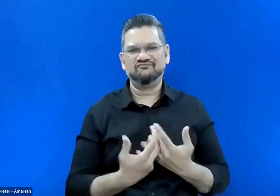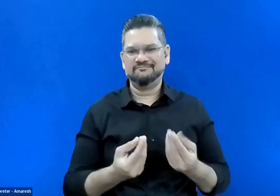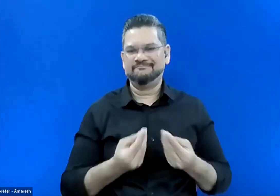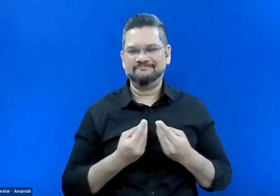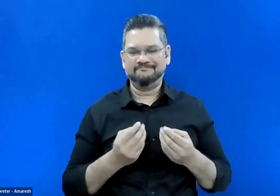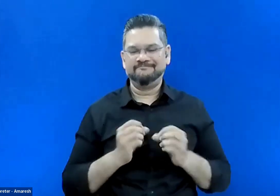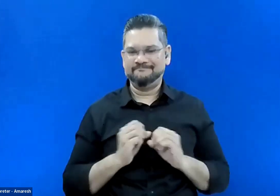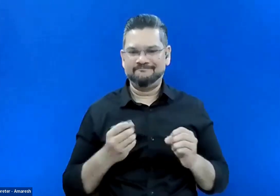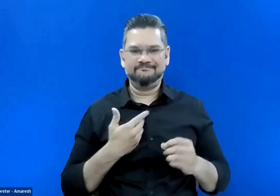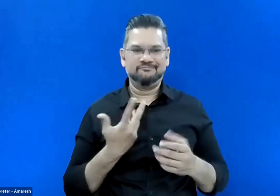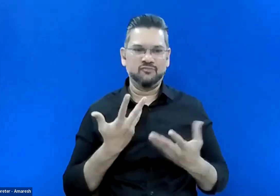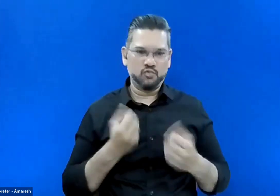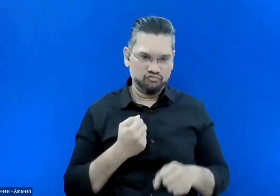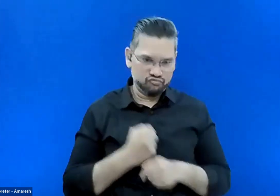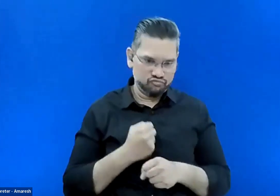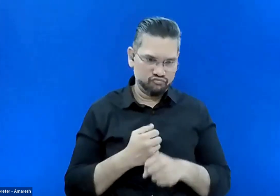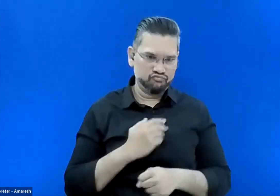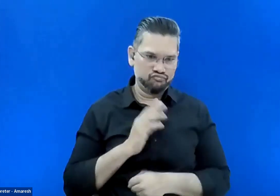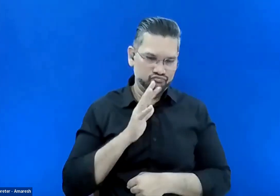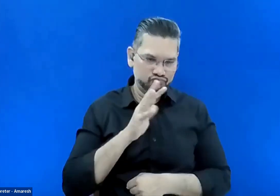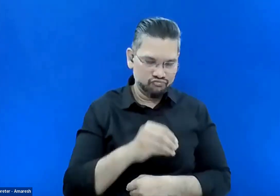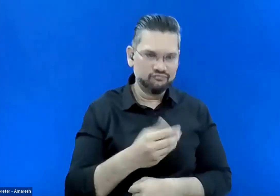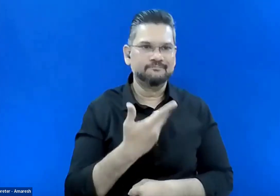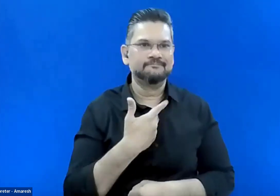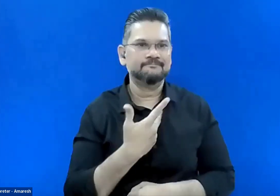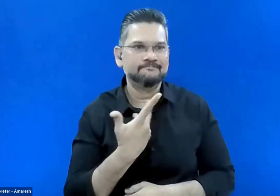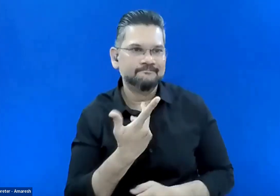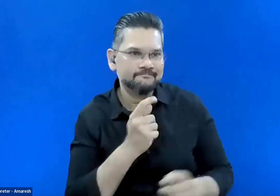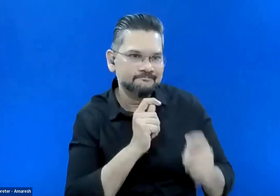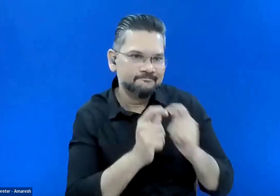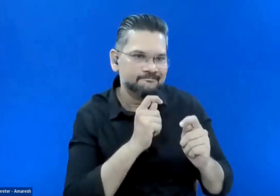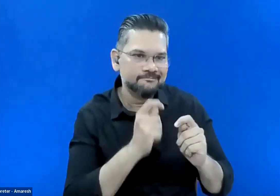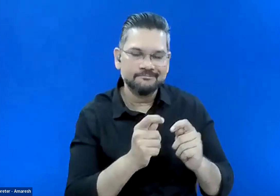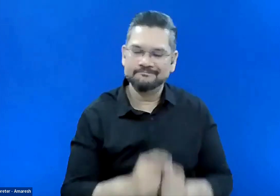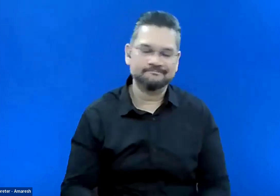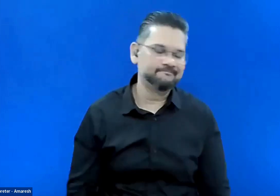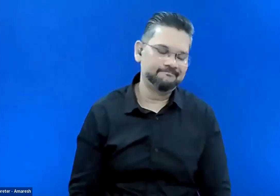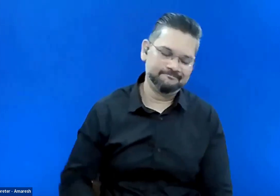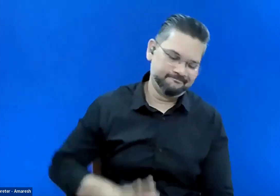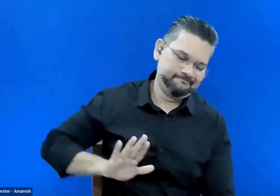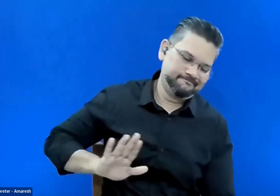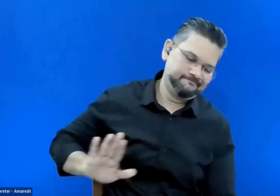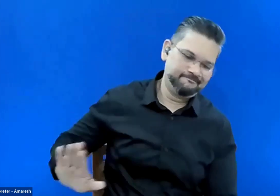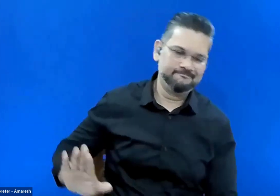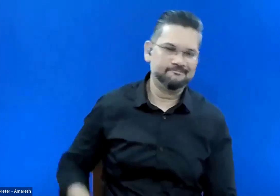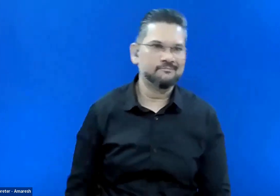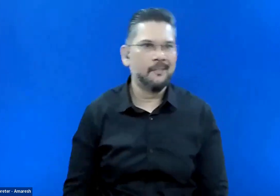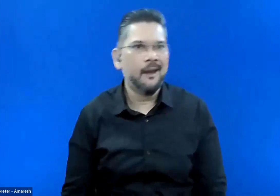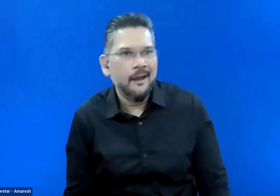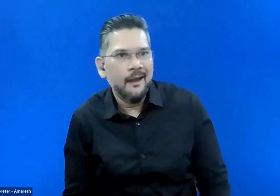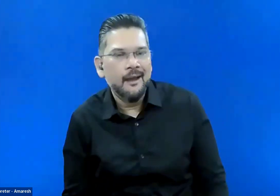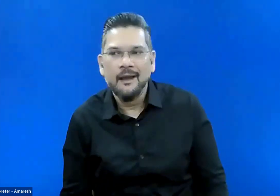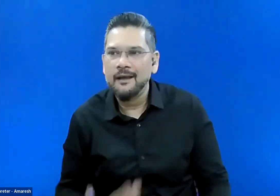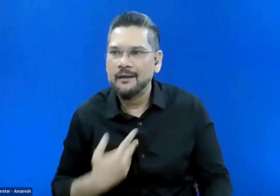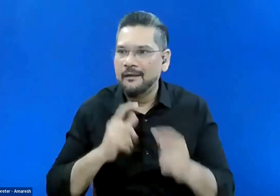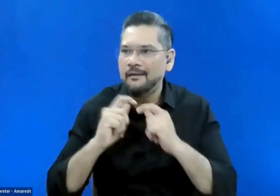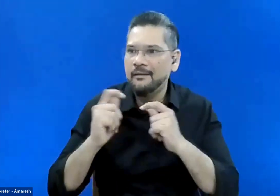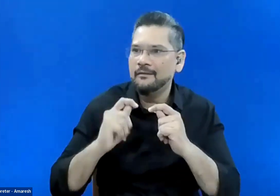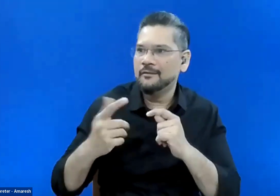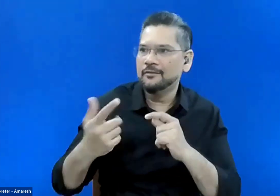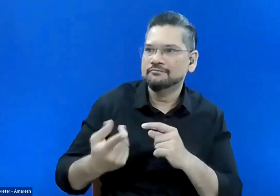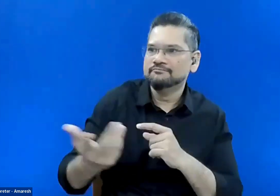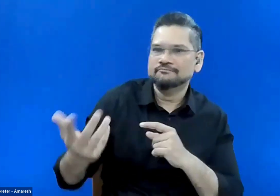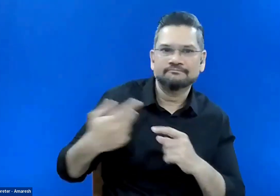we deprive from interview easily. We have no chance to compete.